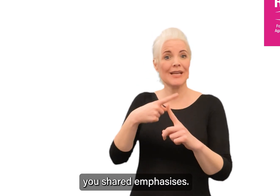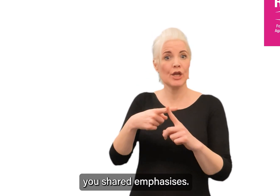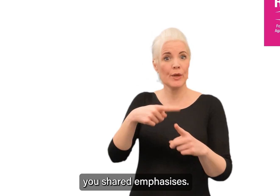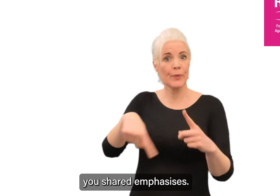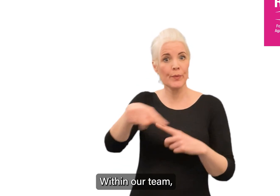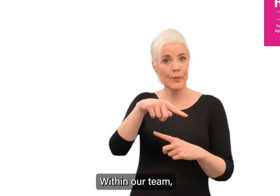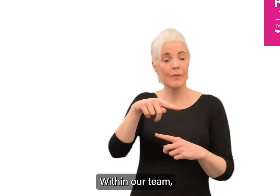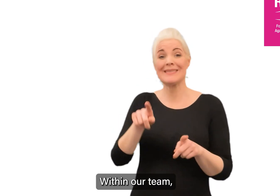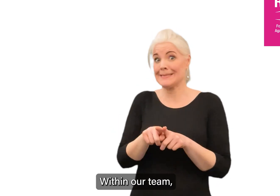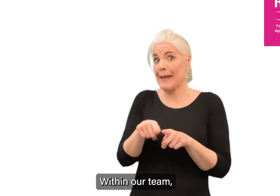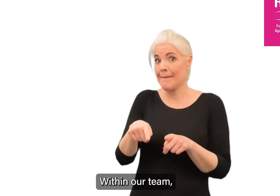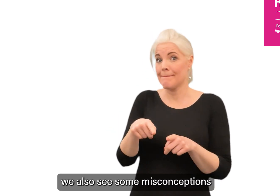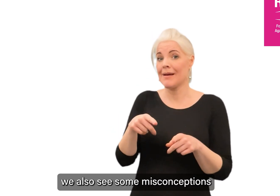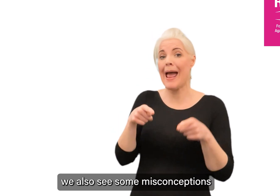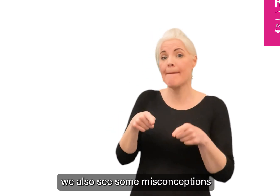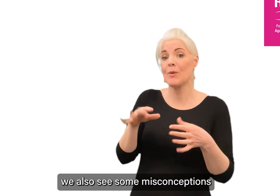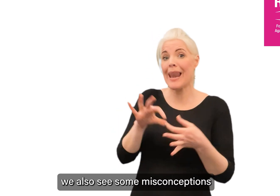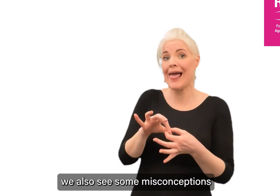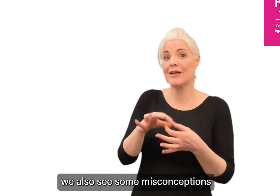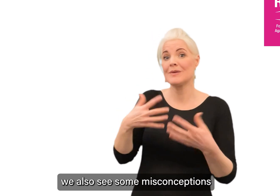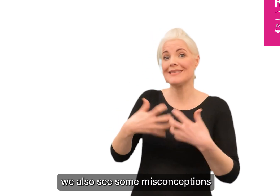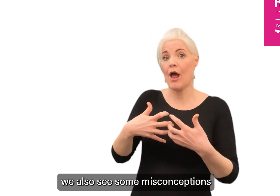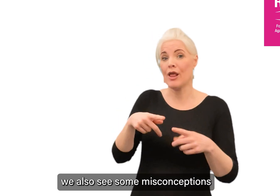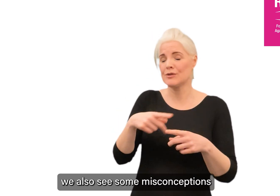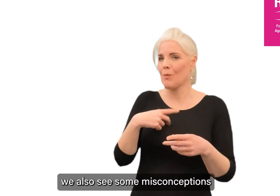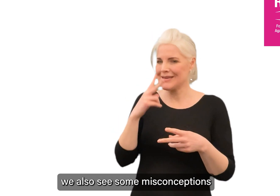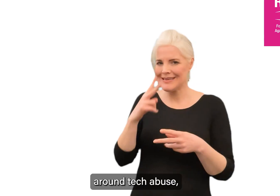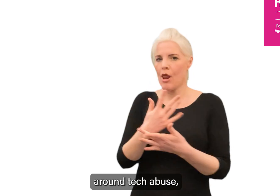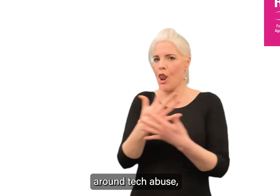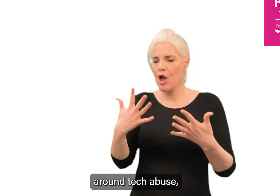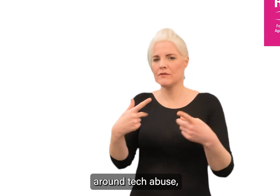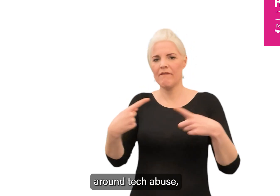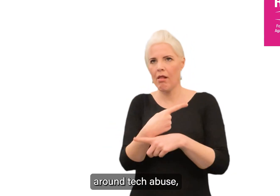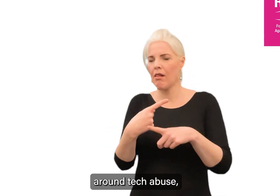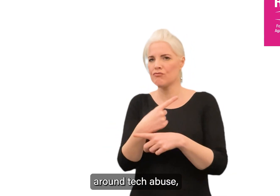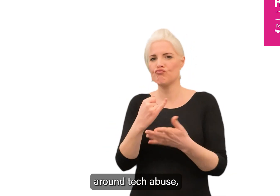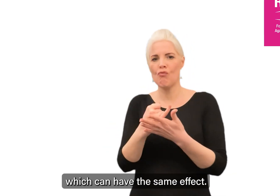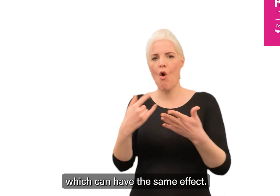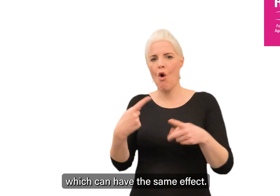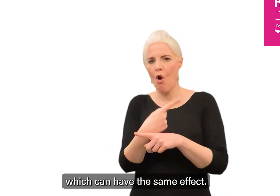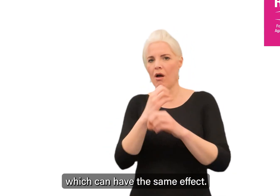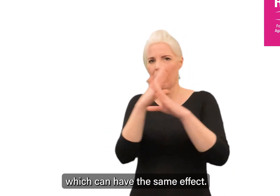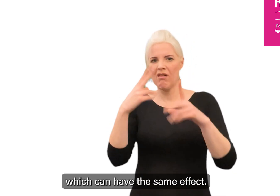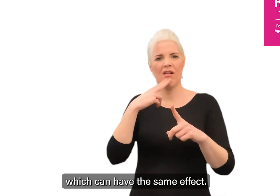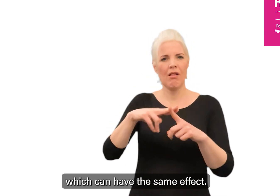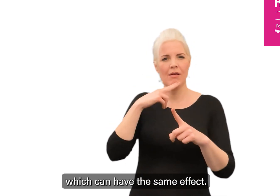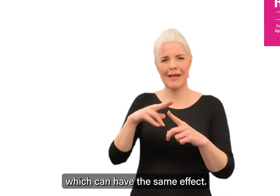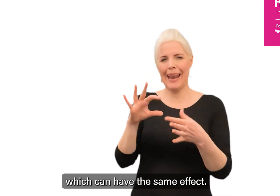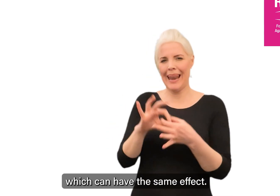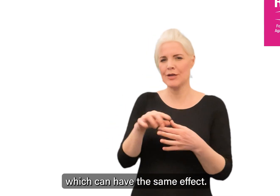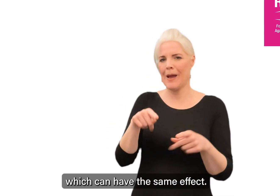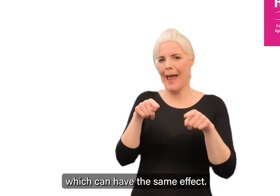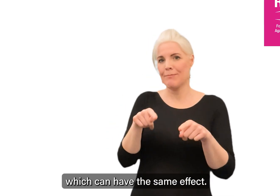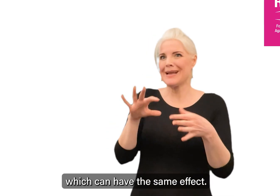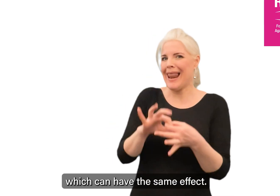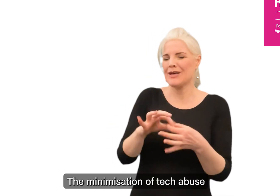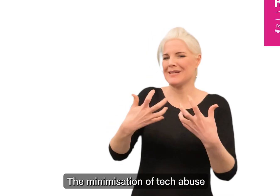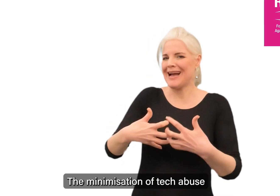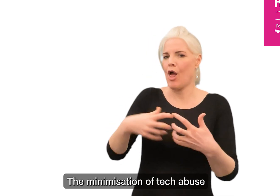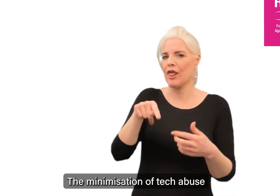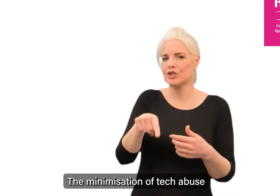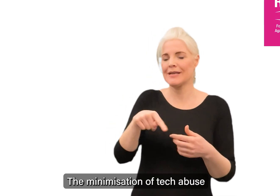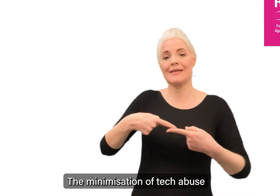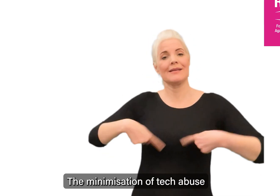emphasizes. Within our team, we also see some misconceptions around tech abuse, which can have the same effect.